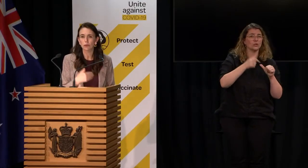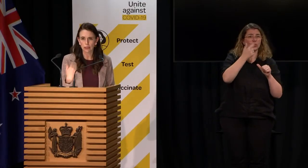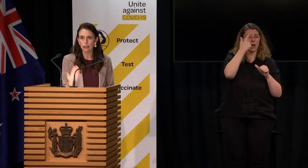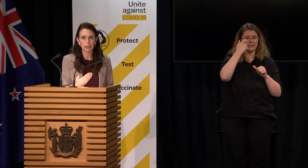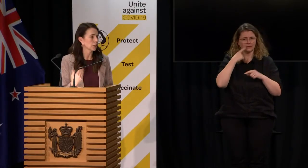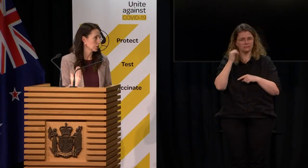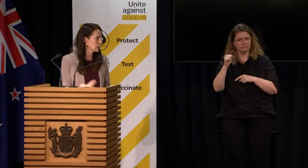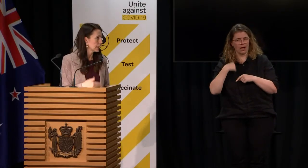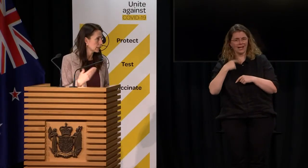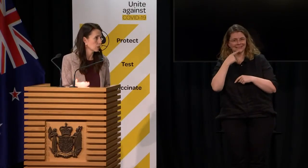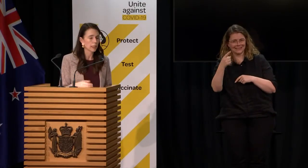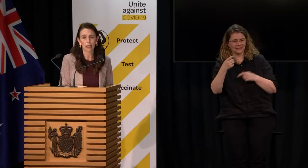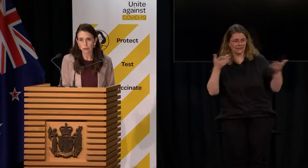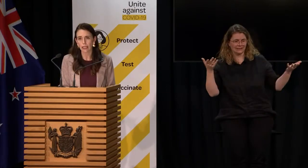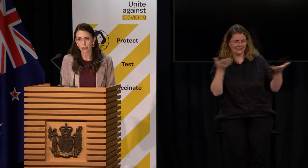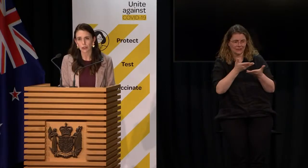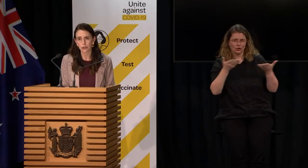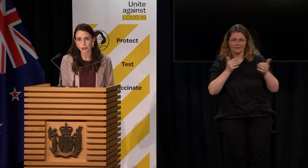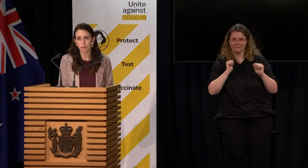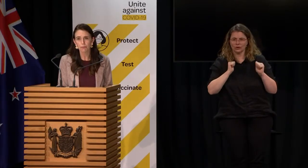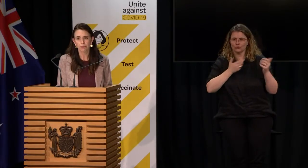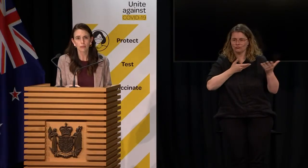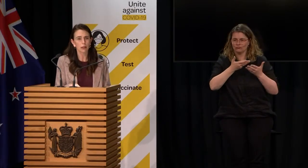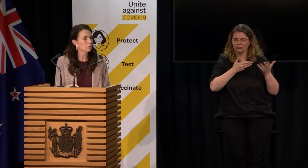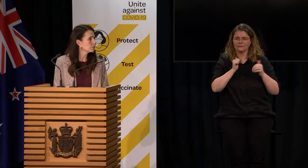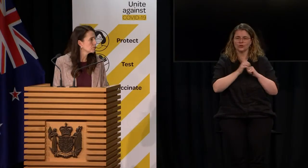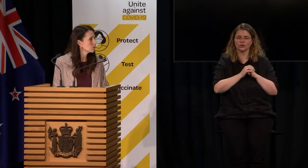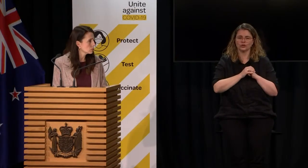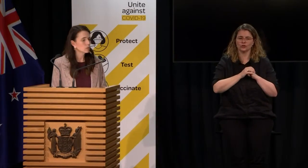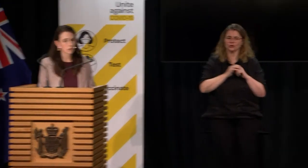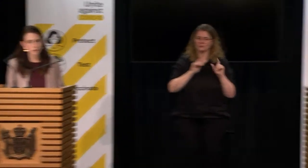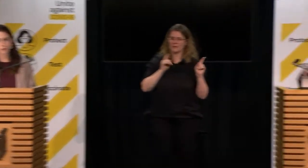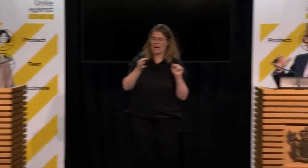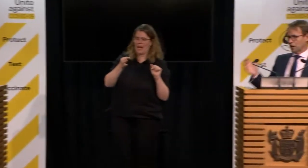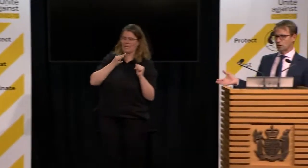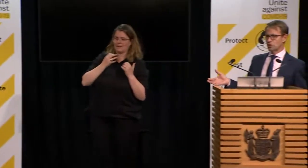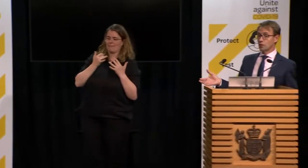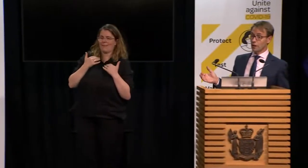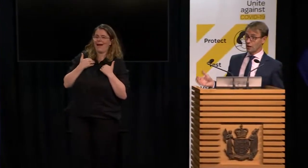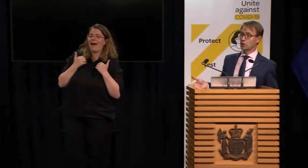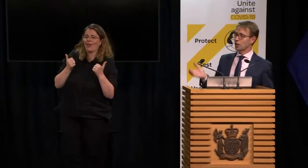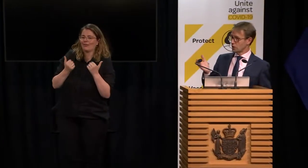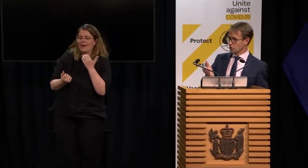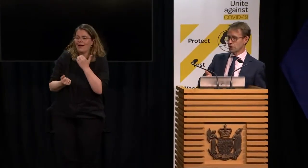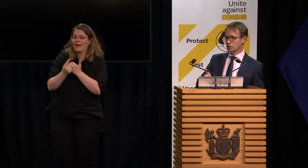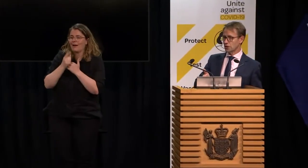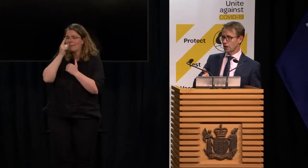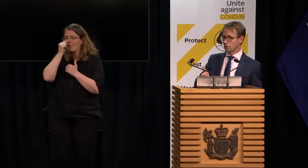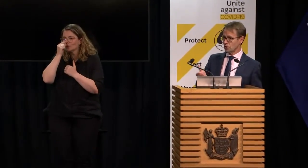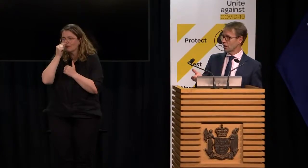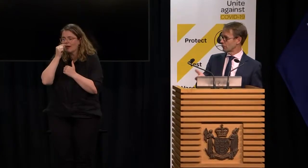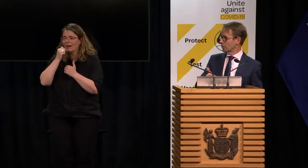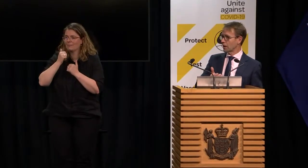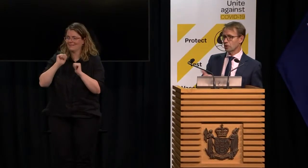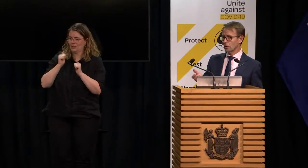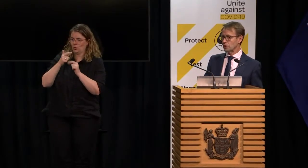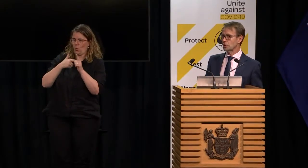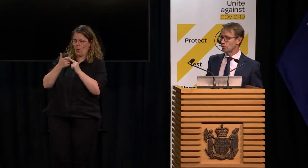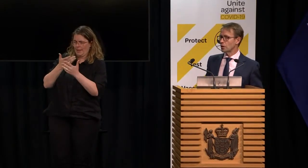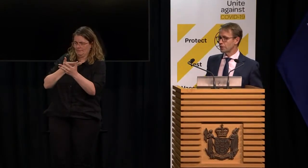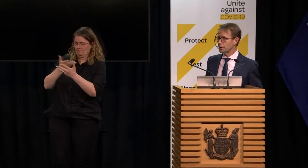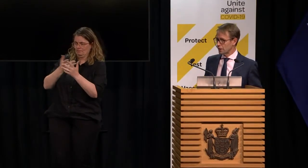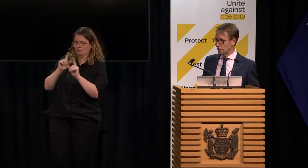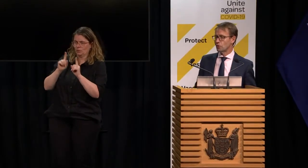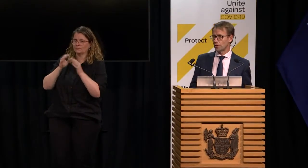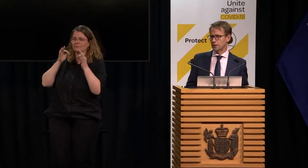I've said it was in discussion together that we came to that conclusion. I was asked about the public health implications of that, and we'd had a chance to canvass that from our colleagues